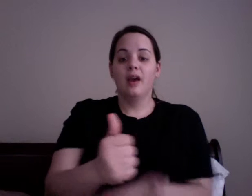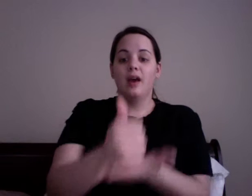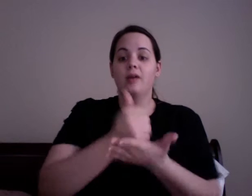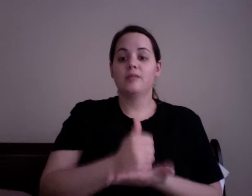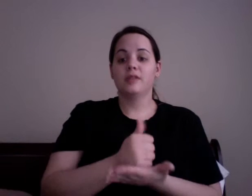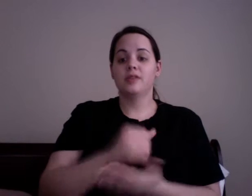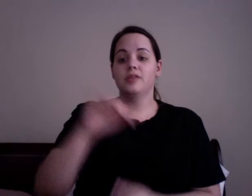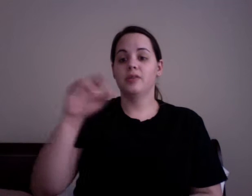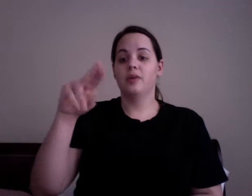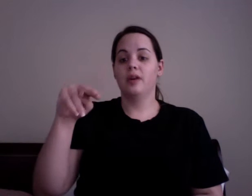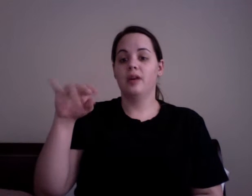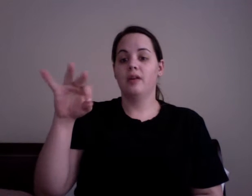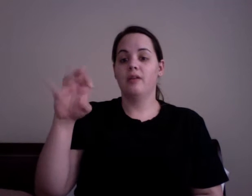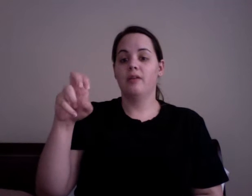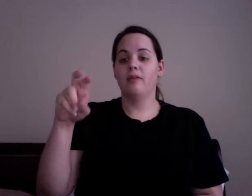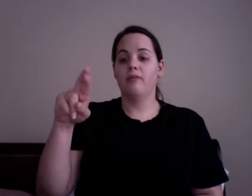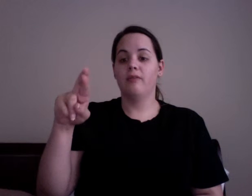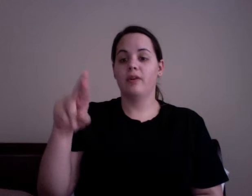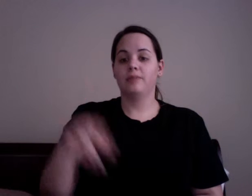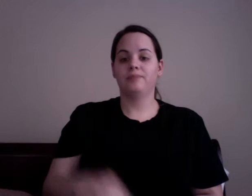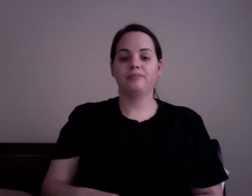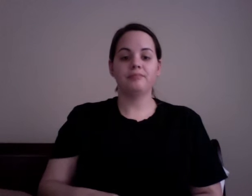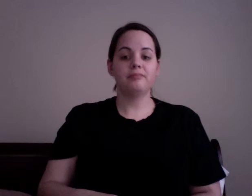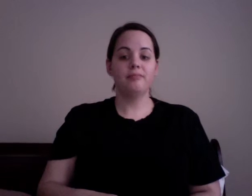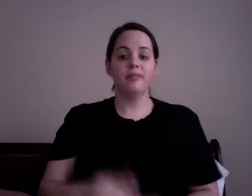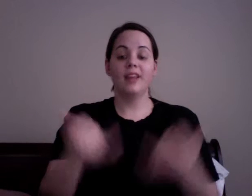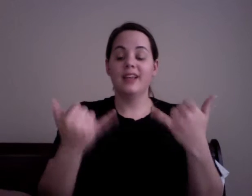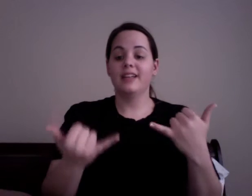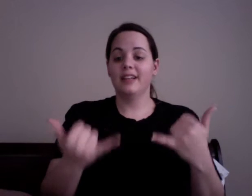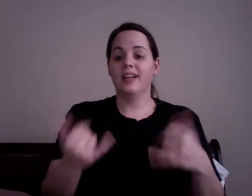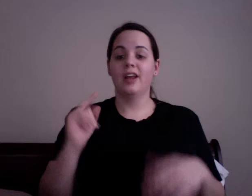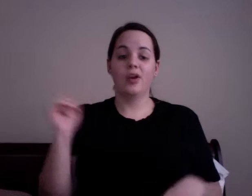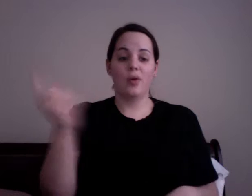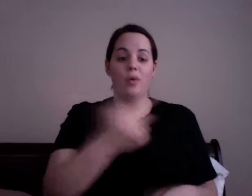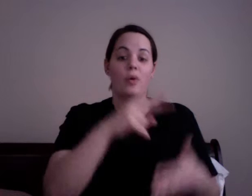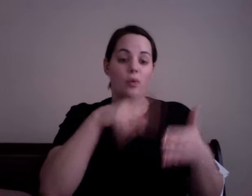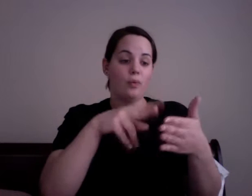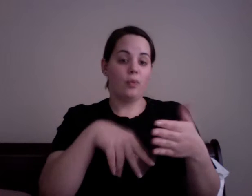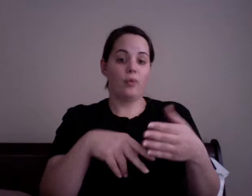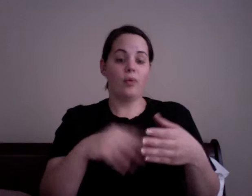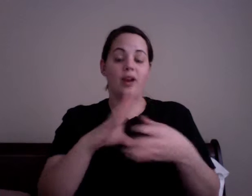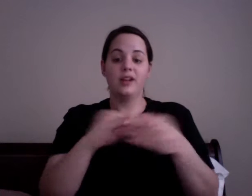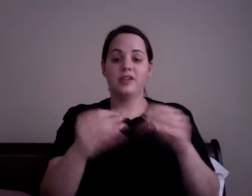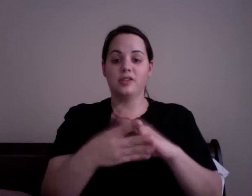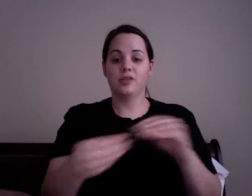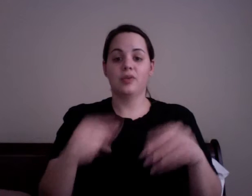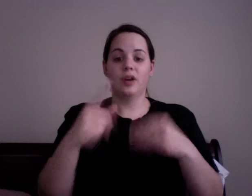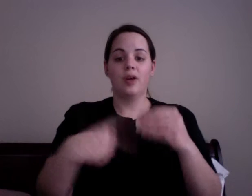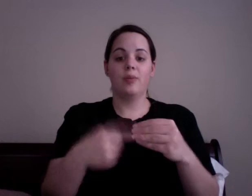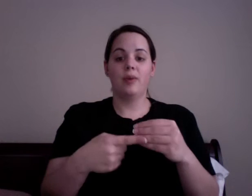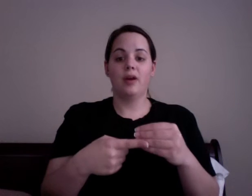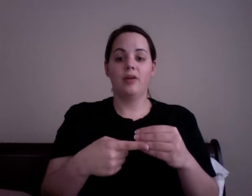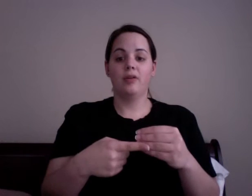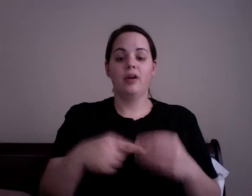today is we're going to read a story called The Lonely Giant. This is a book about a lonely giant, picture, and an